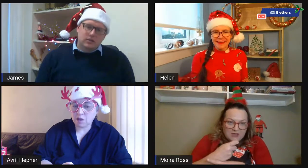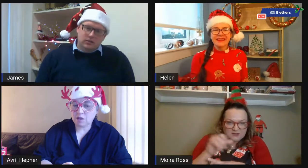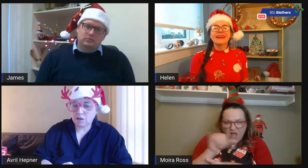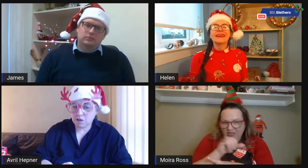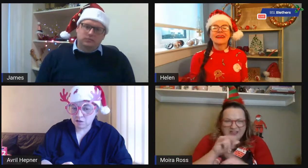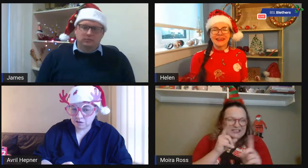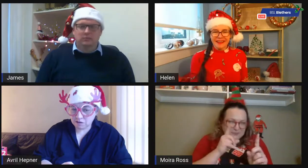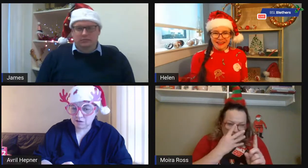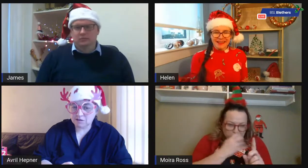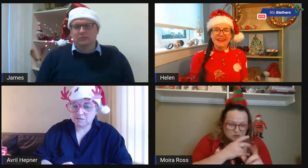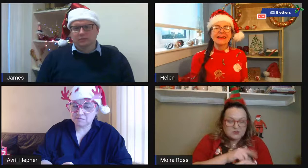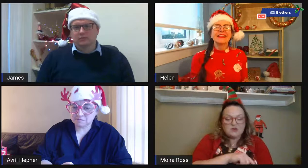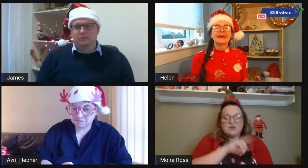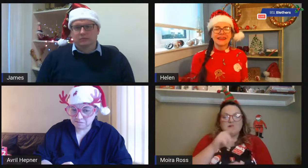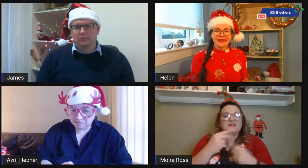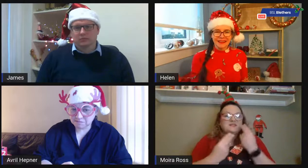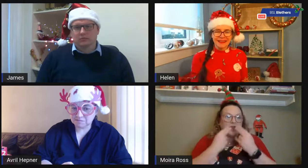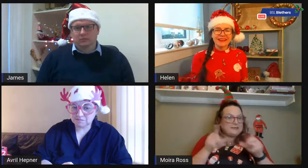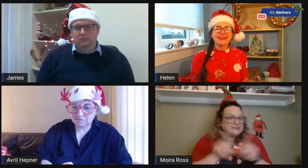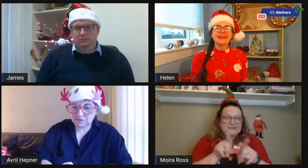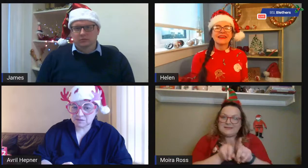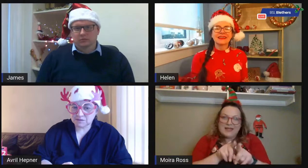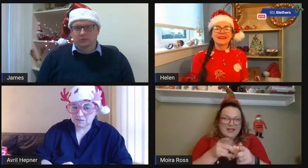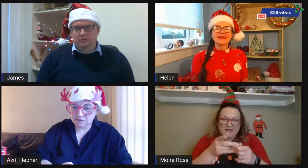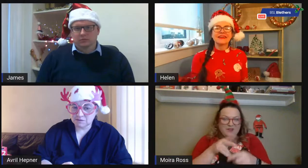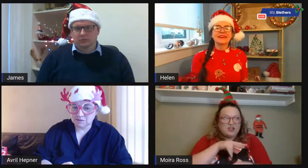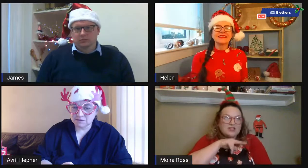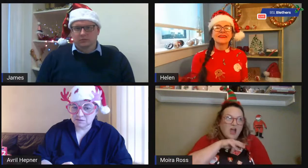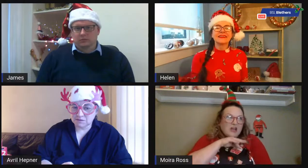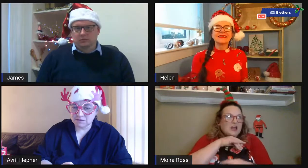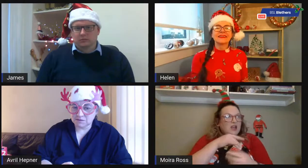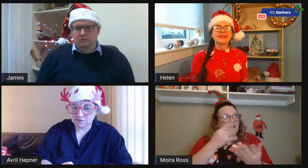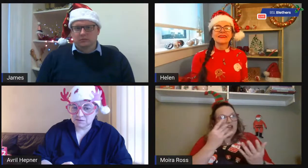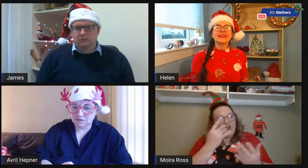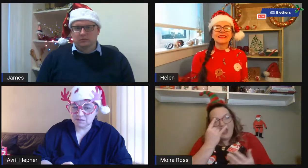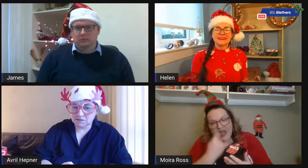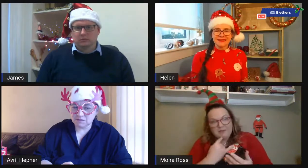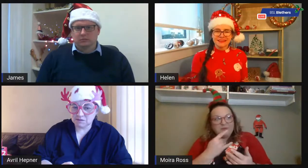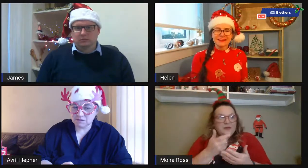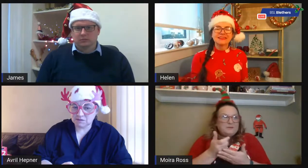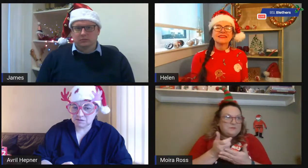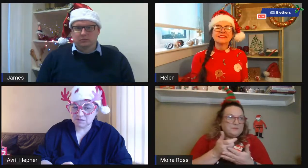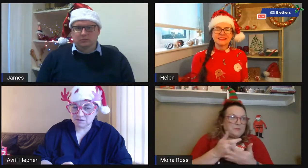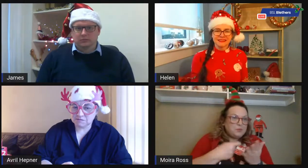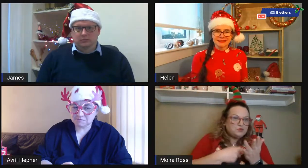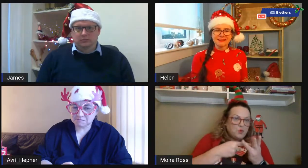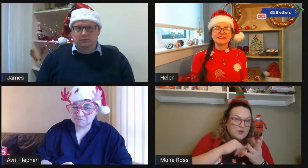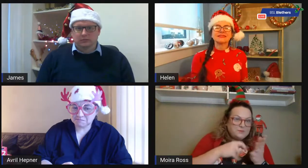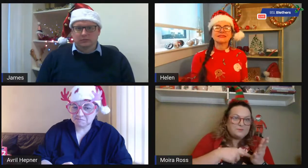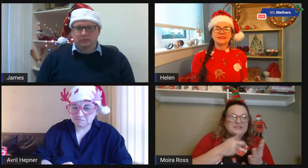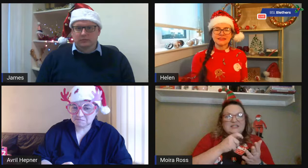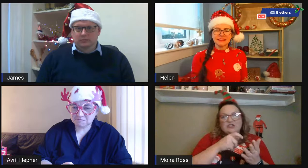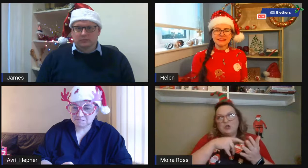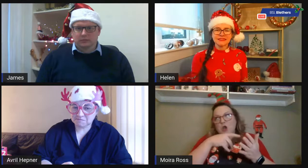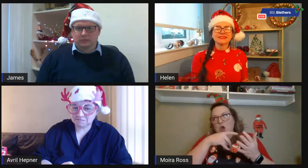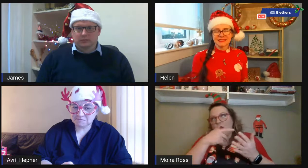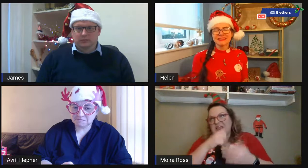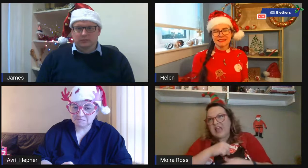traditional. Lentil soup or a prawn cocktail. Dinners, the same: turkey, ham, roast